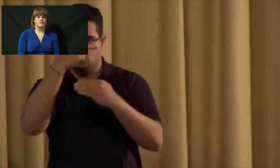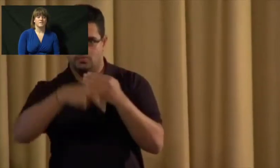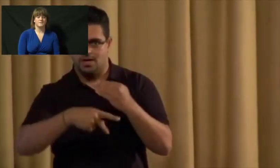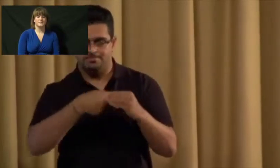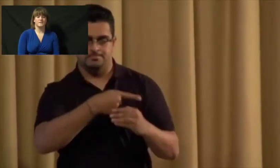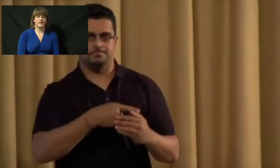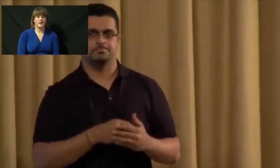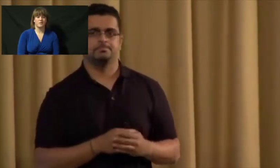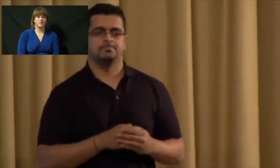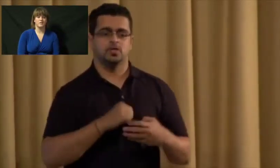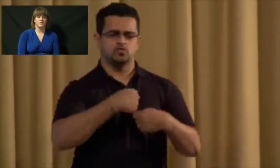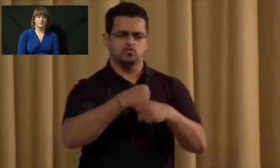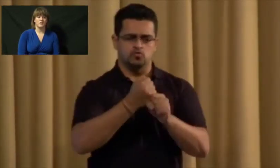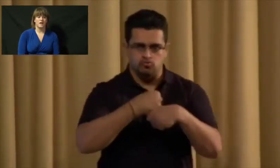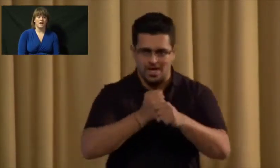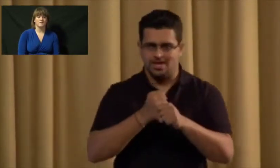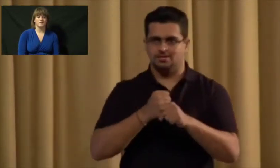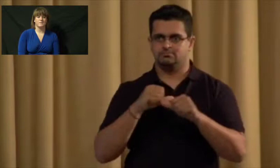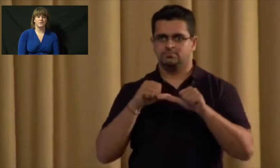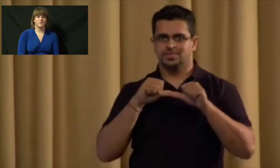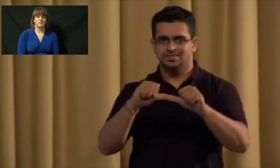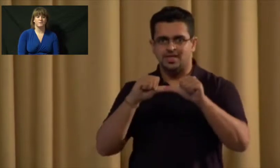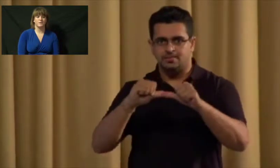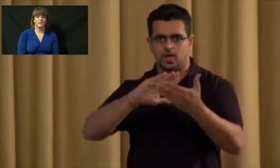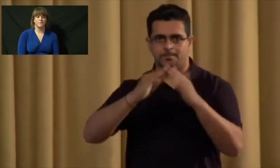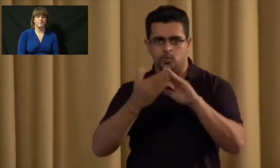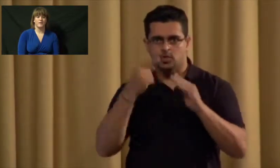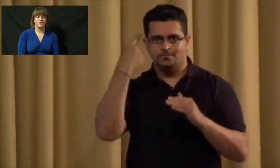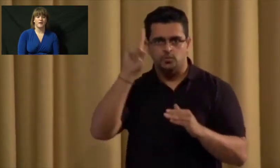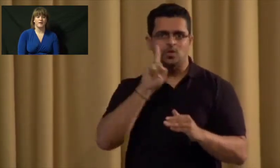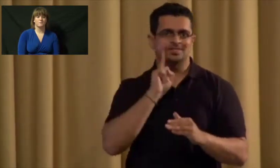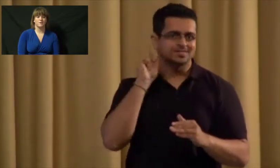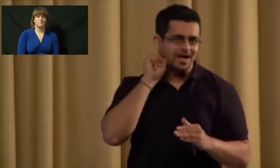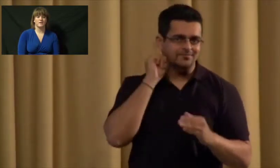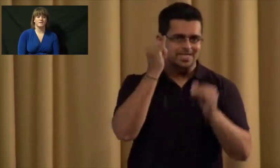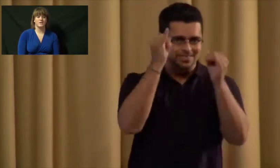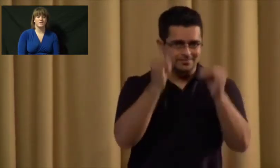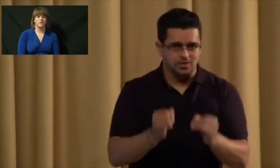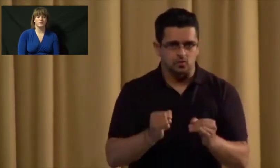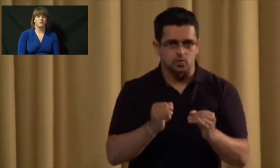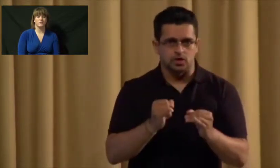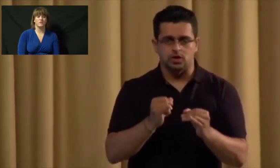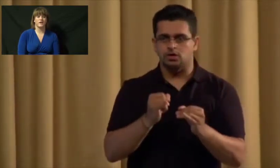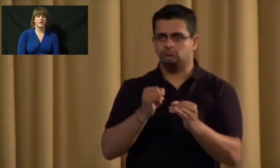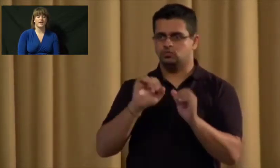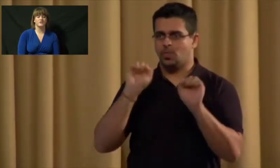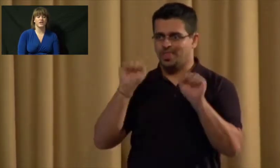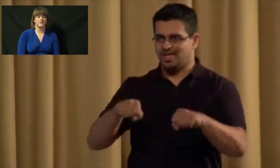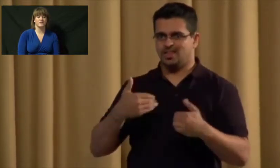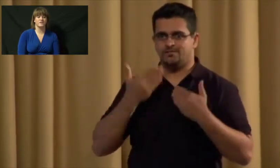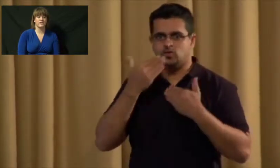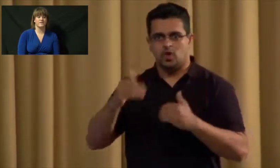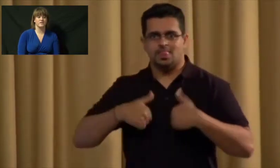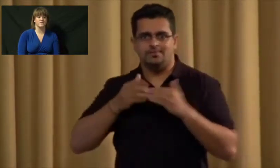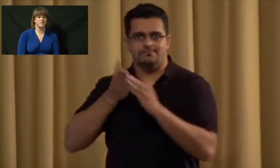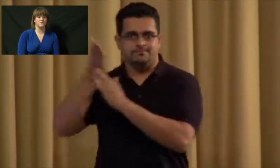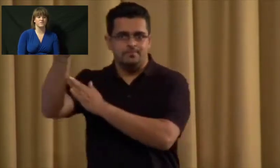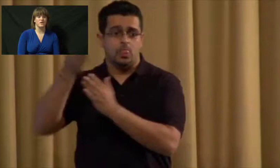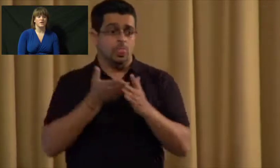something was set up, and it was a peer-to-peer program. It was to help continue for education of the deaf individual so